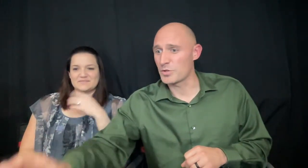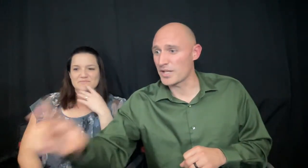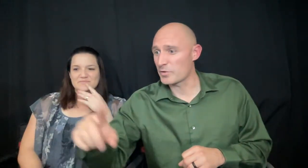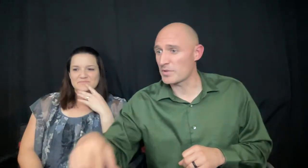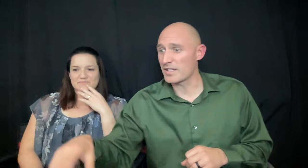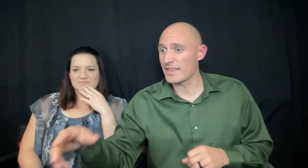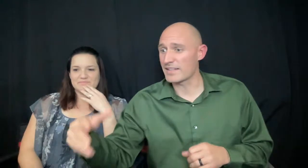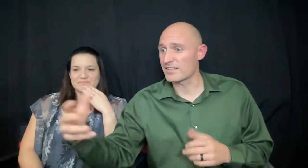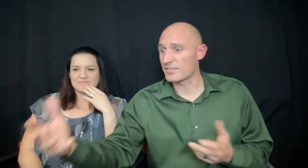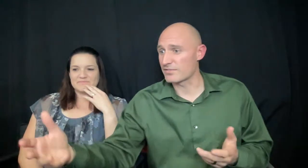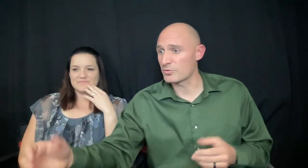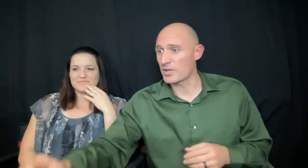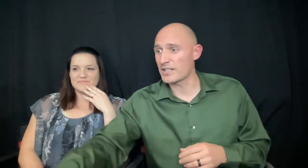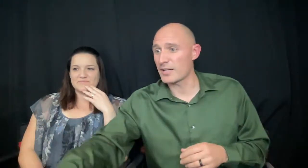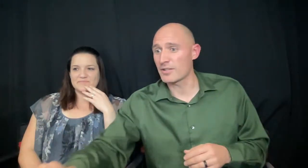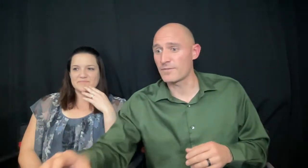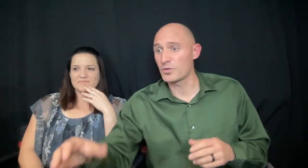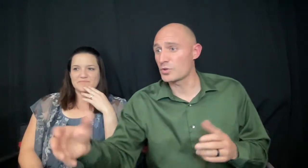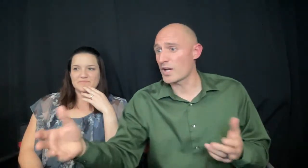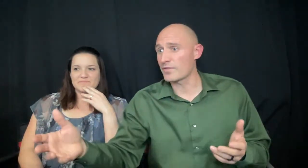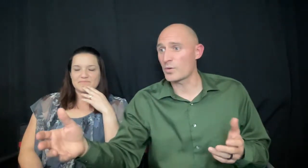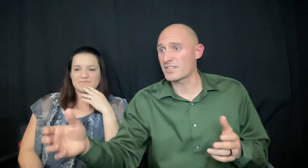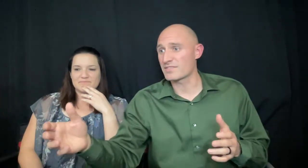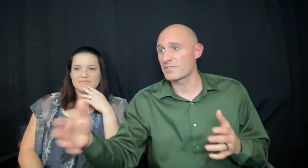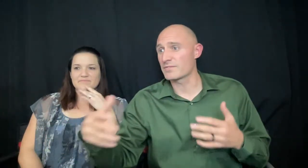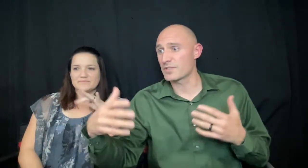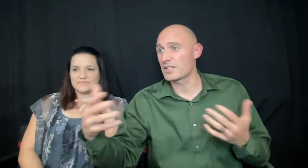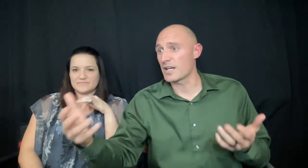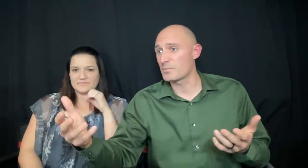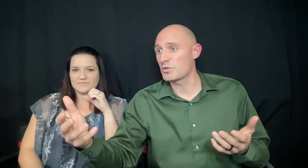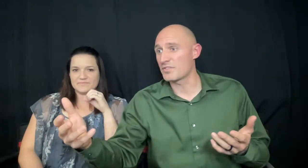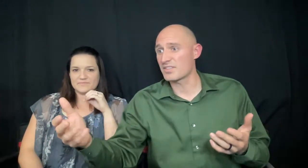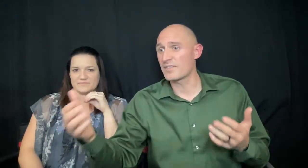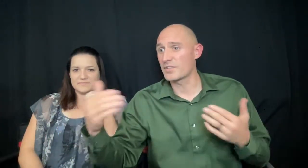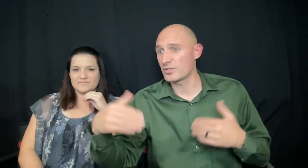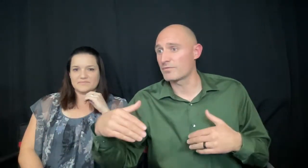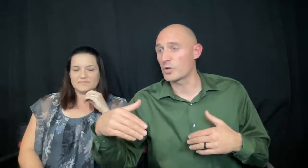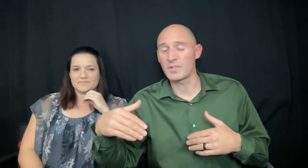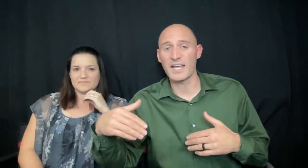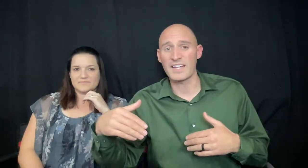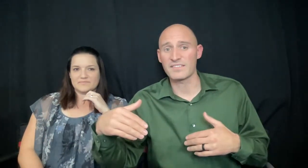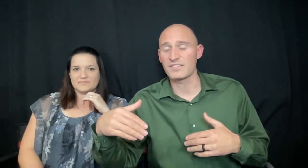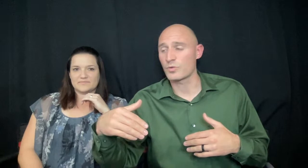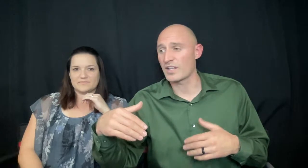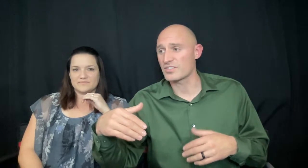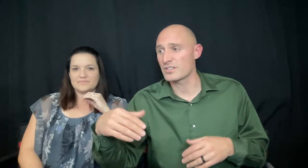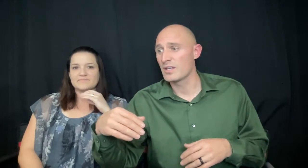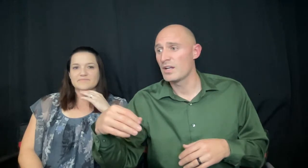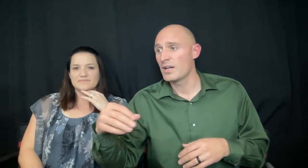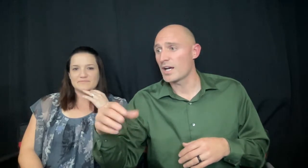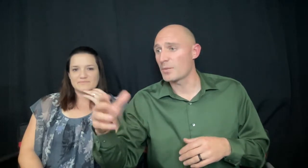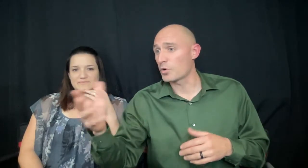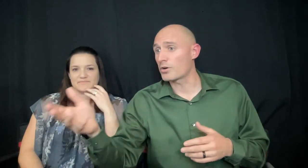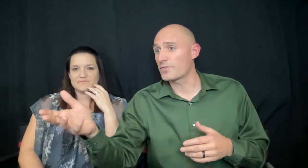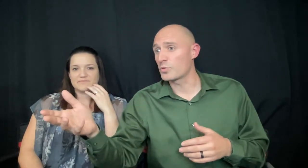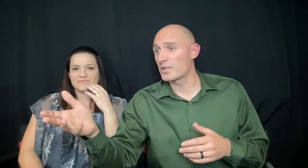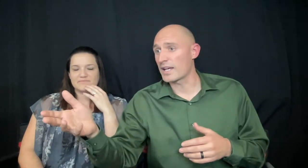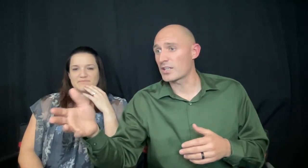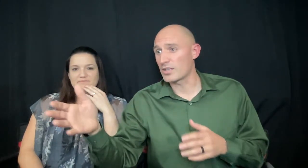mute everybody that is on Zoom right now. If you do have a question, feel free to unmute yourself, and you can verbally ask us the question. Or if you would like, you can